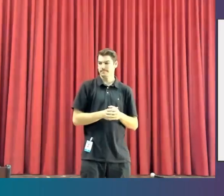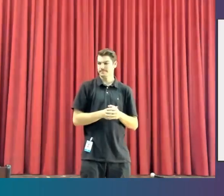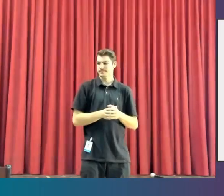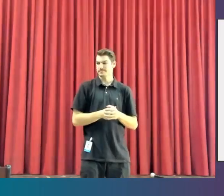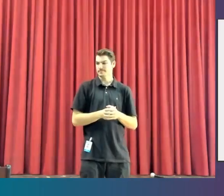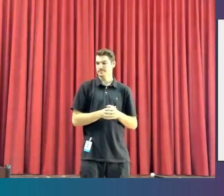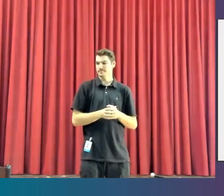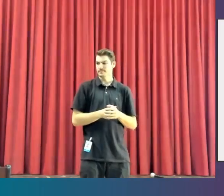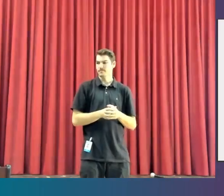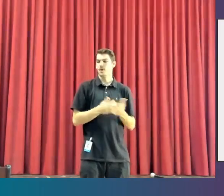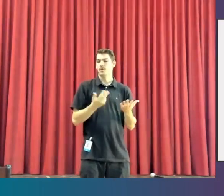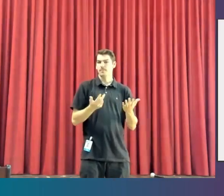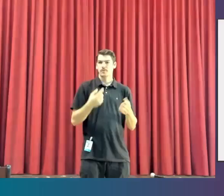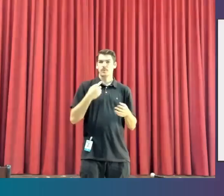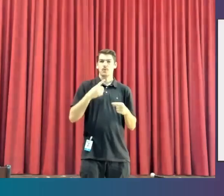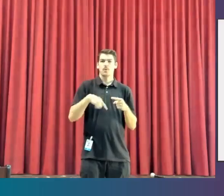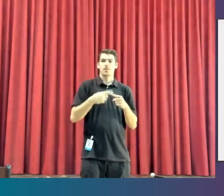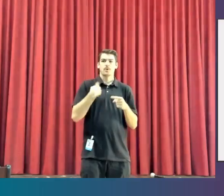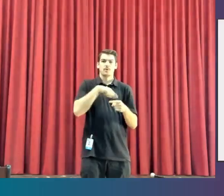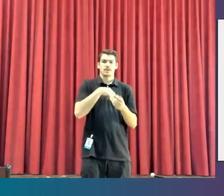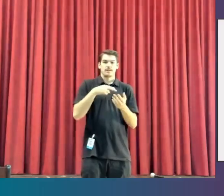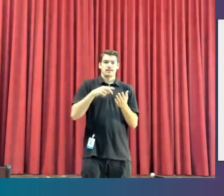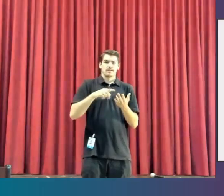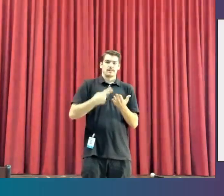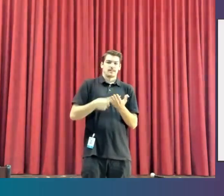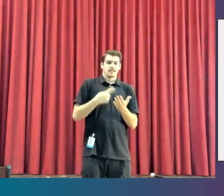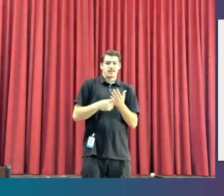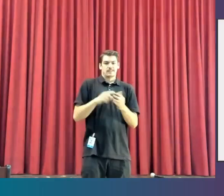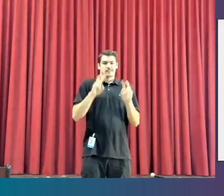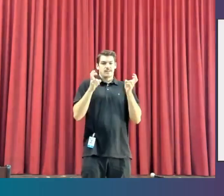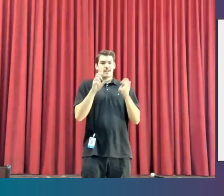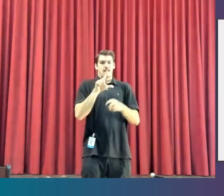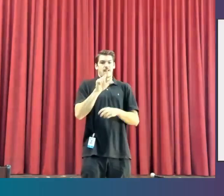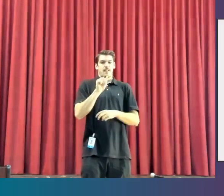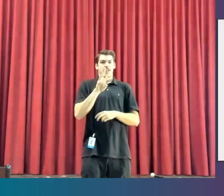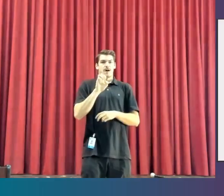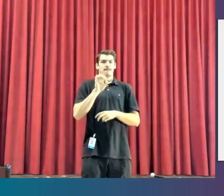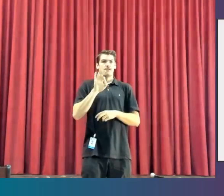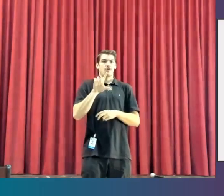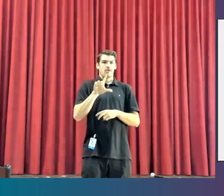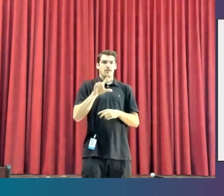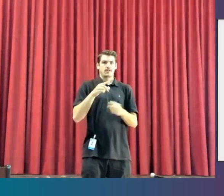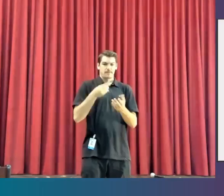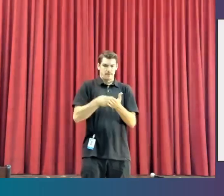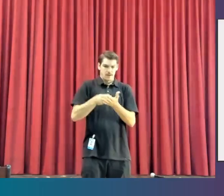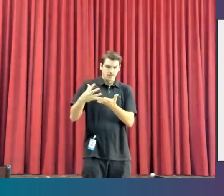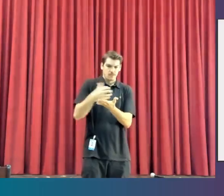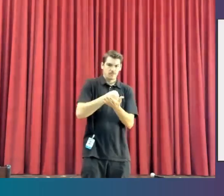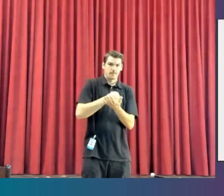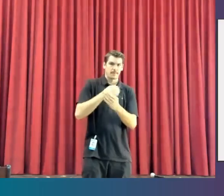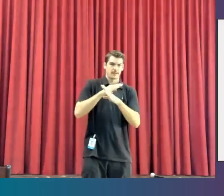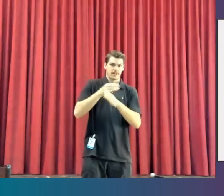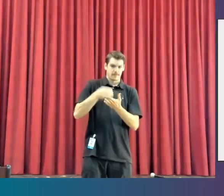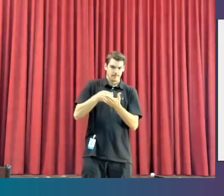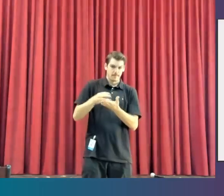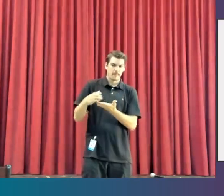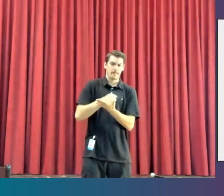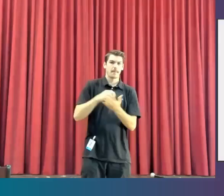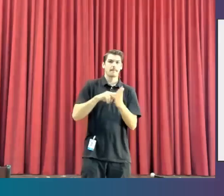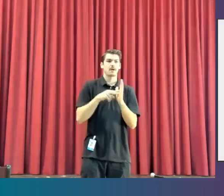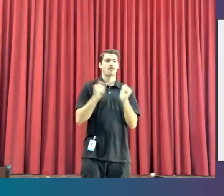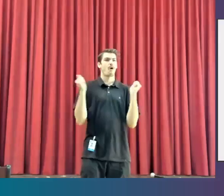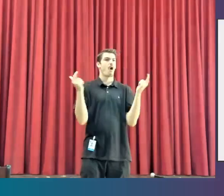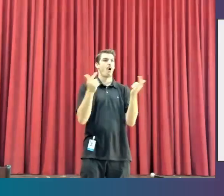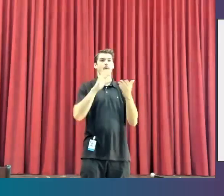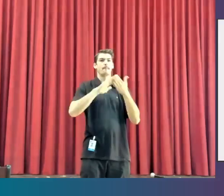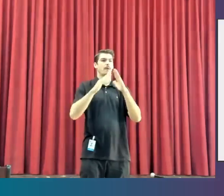So when we're talking about lawful sources of income, protected forms of income, we're talking about all public assistance,